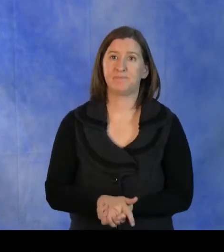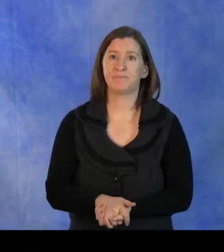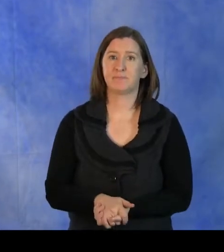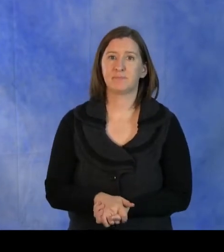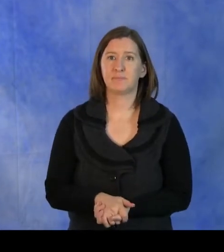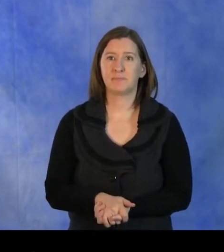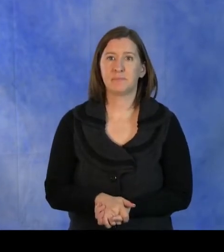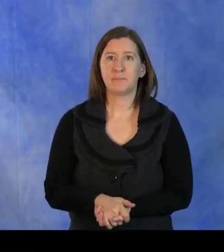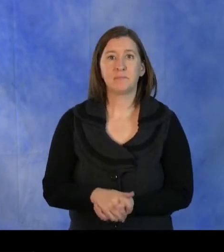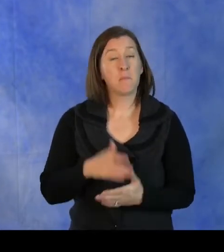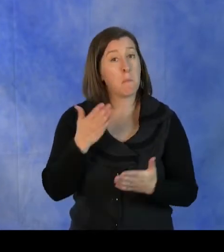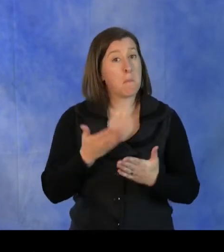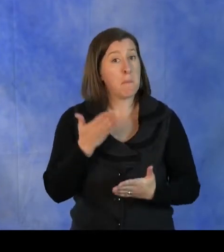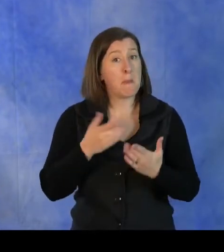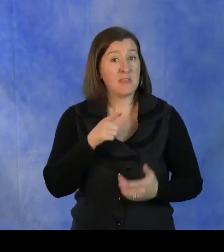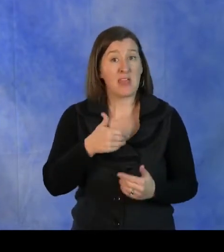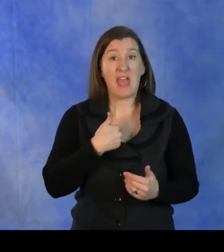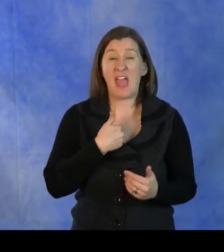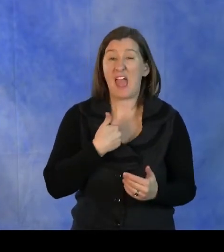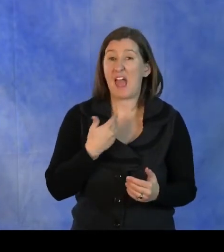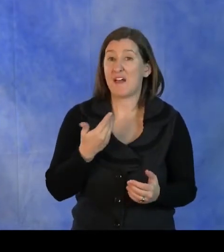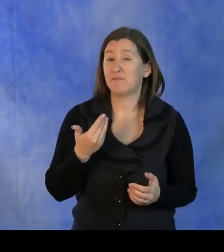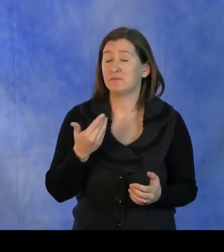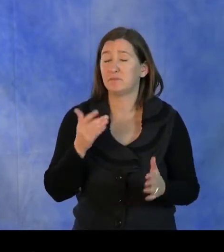add a little bit of a challenge for them.